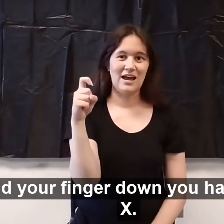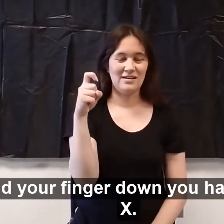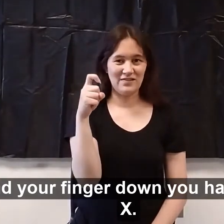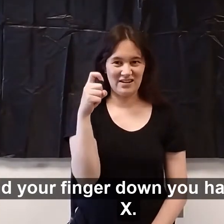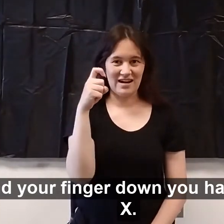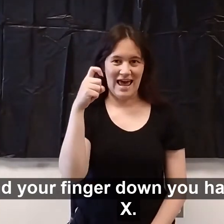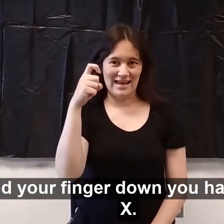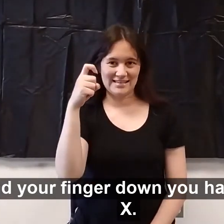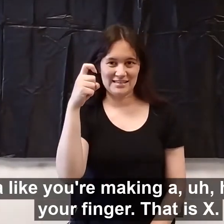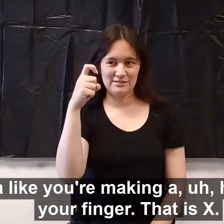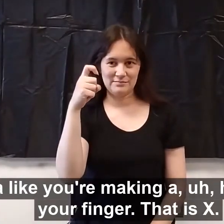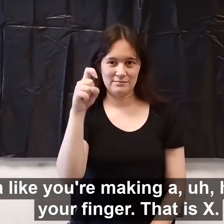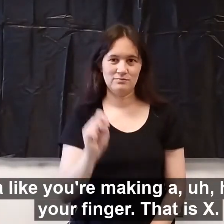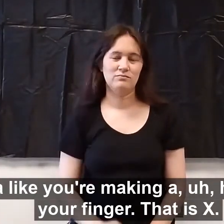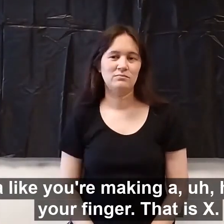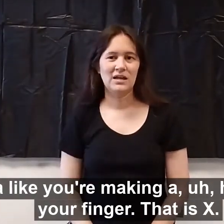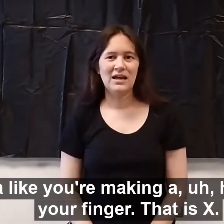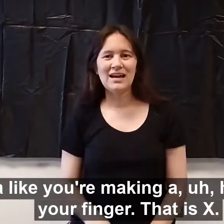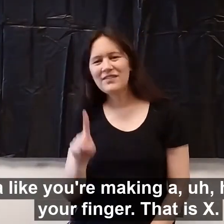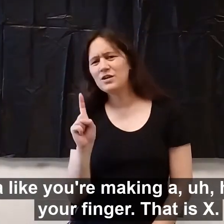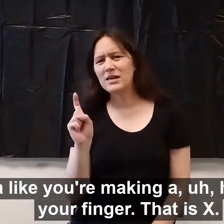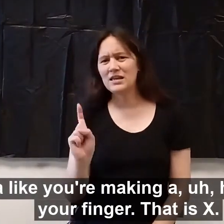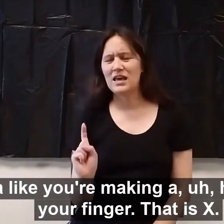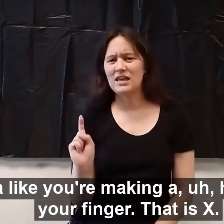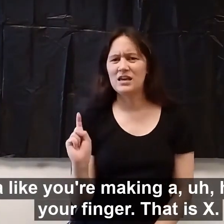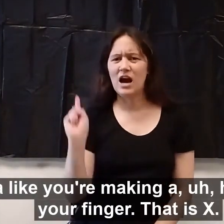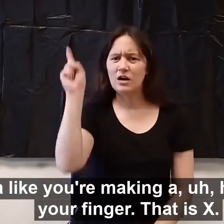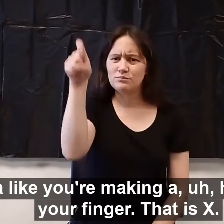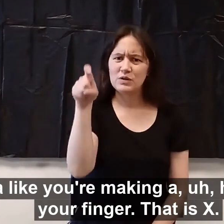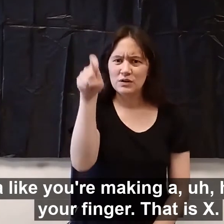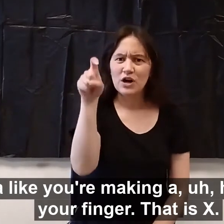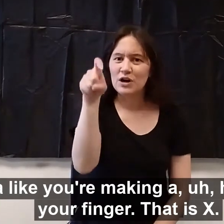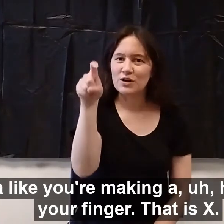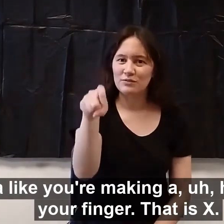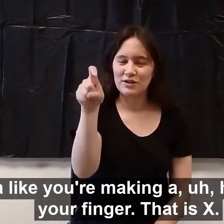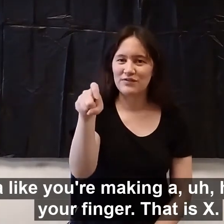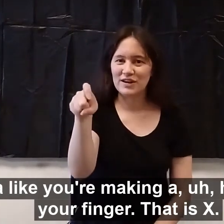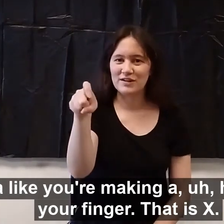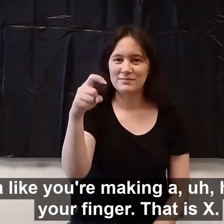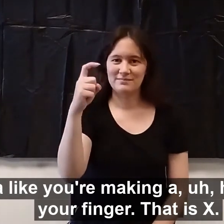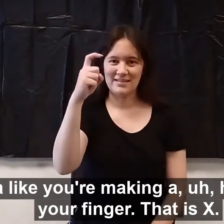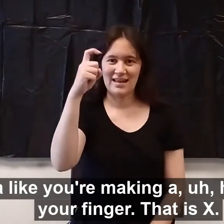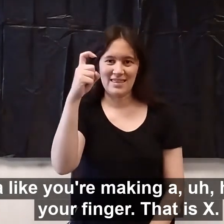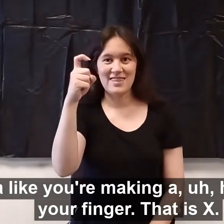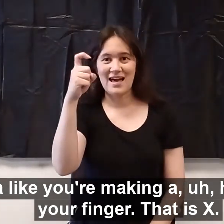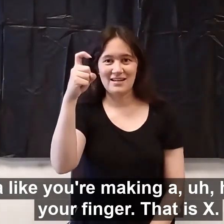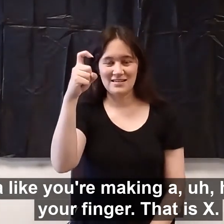you have the letter X. Kind of like you're making a hook with your finger. That is